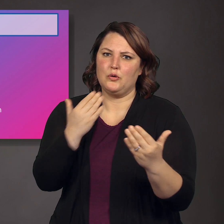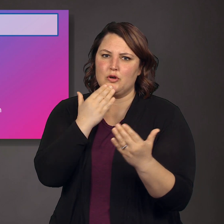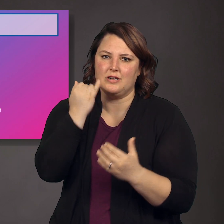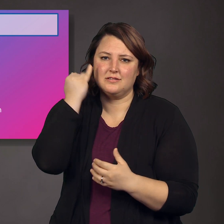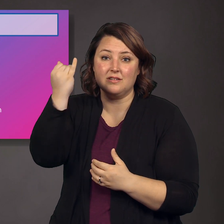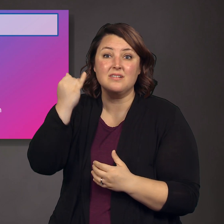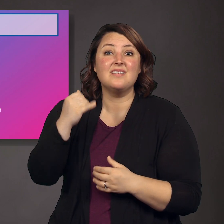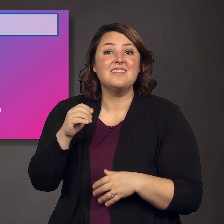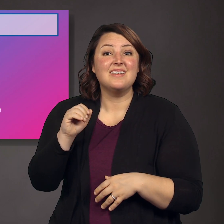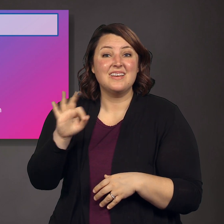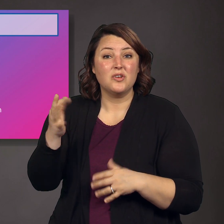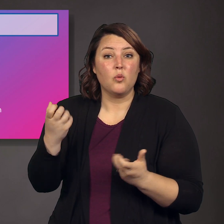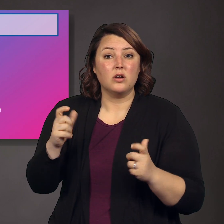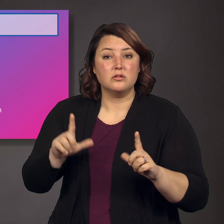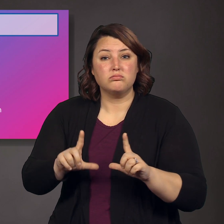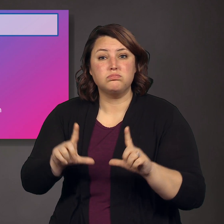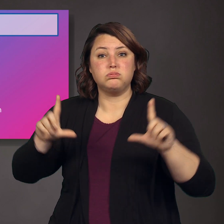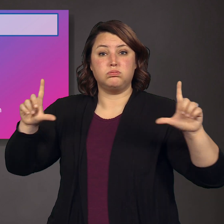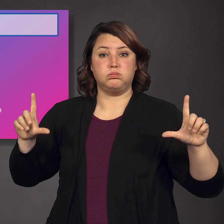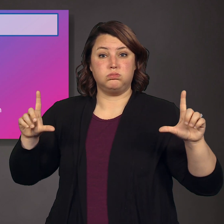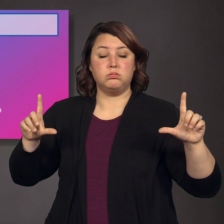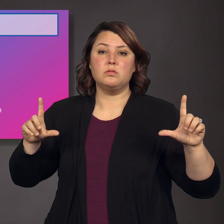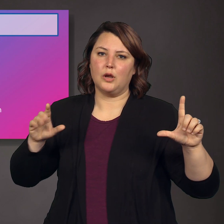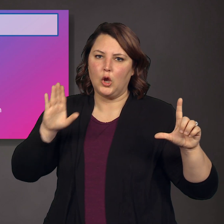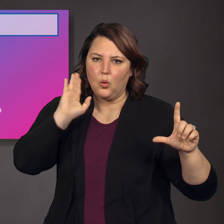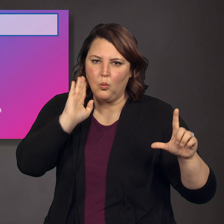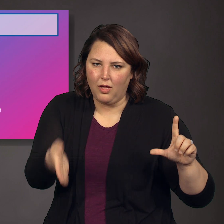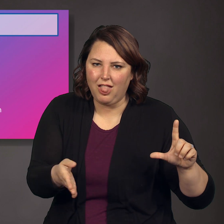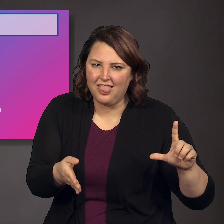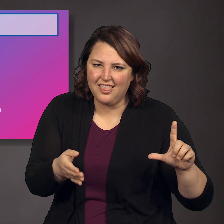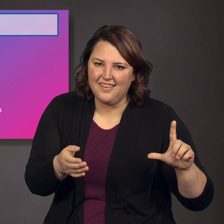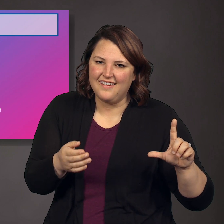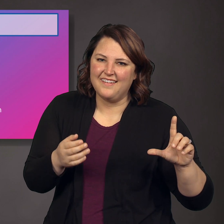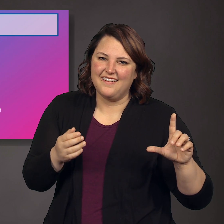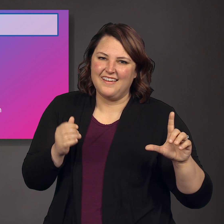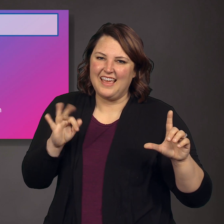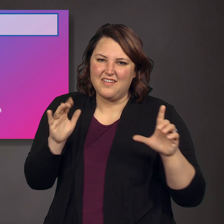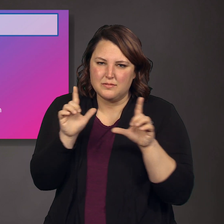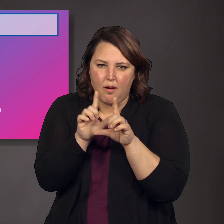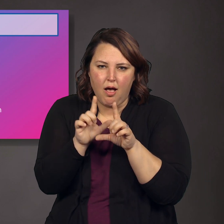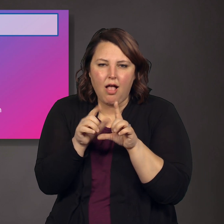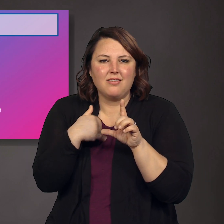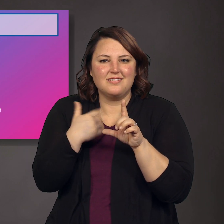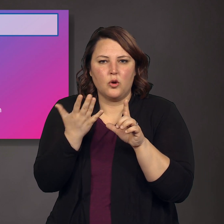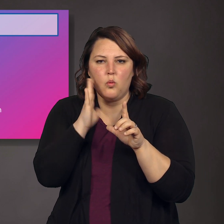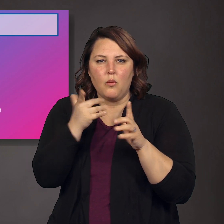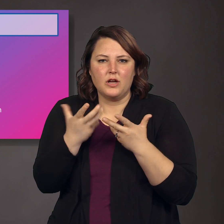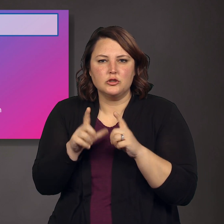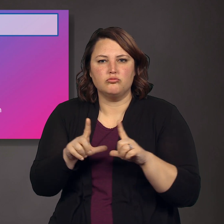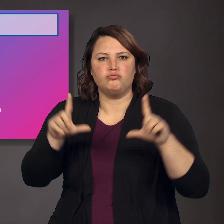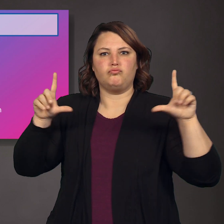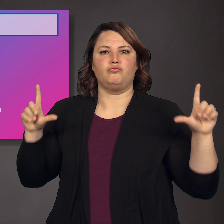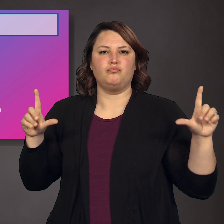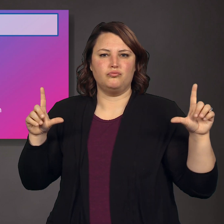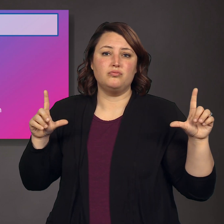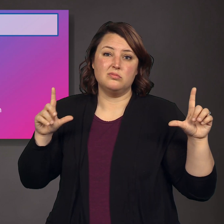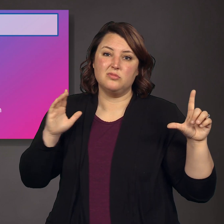up, which you almost certainly will if it was a little photo in the first place. I have a lot of little